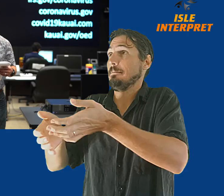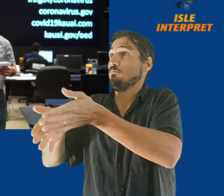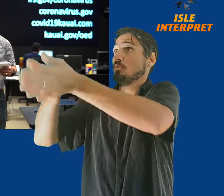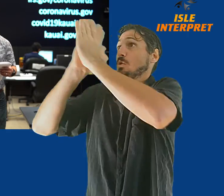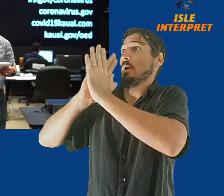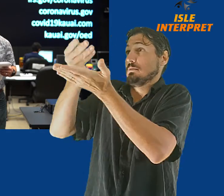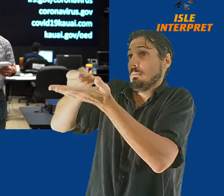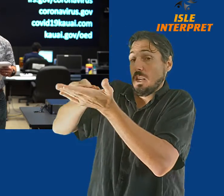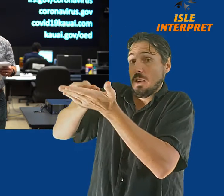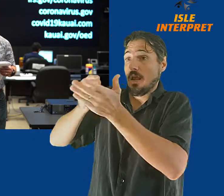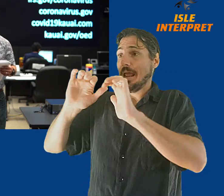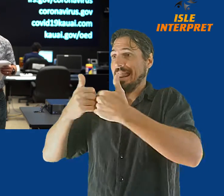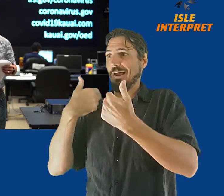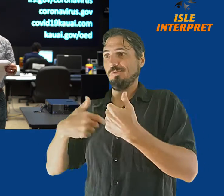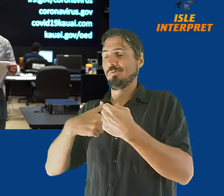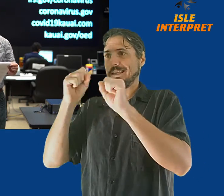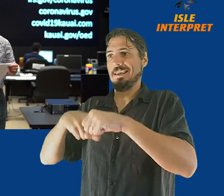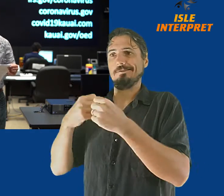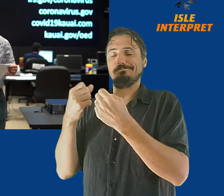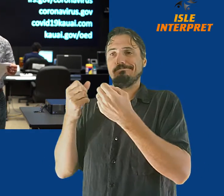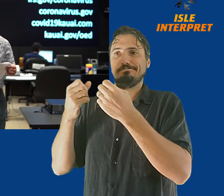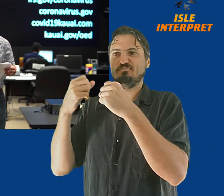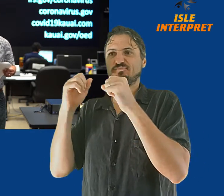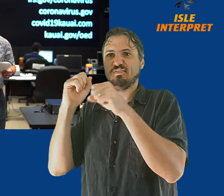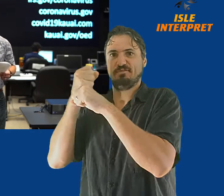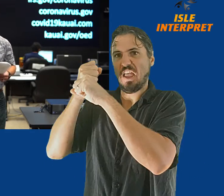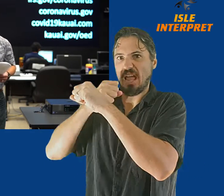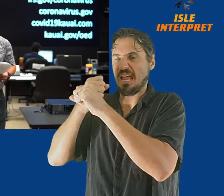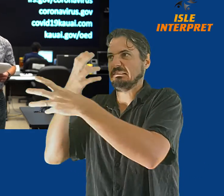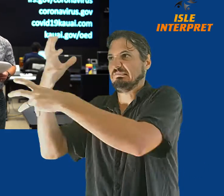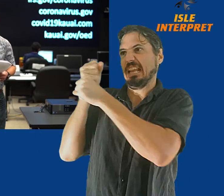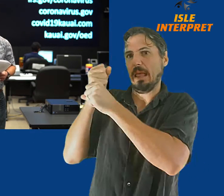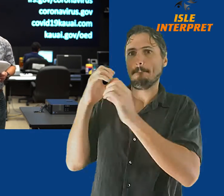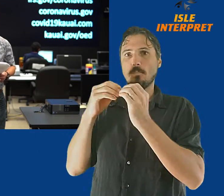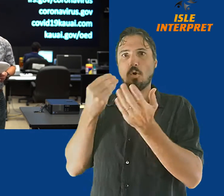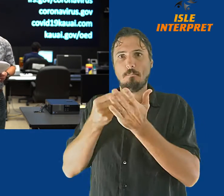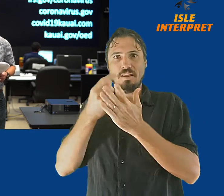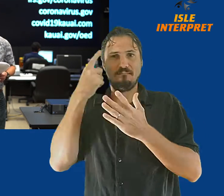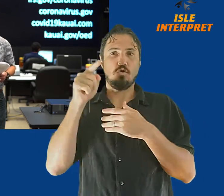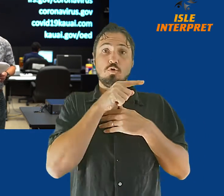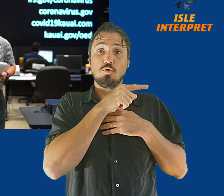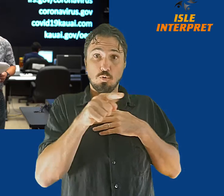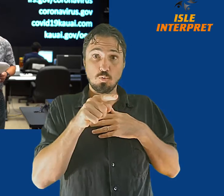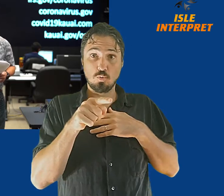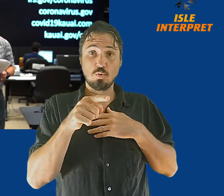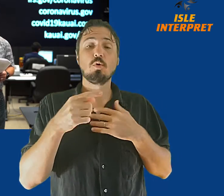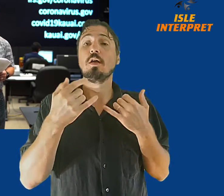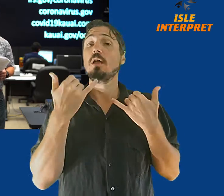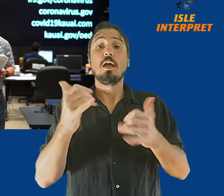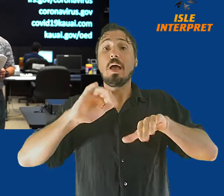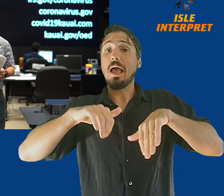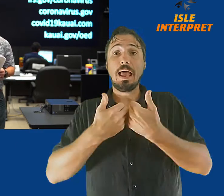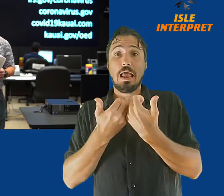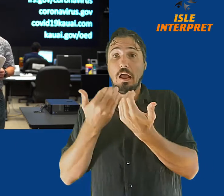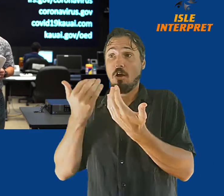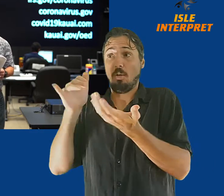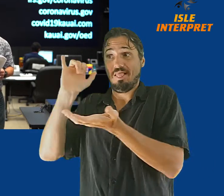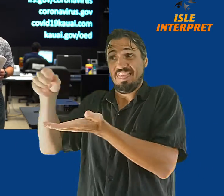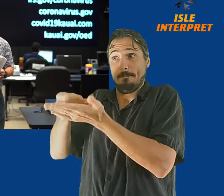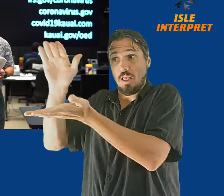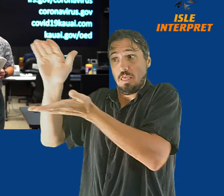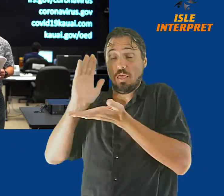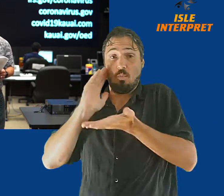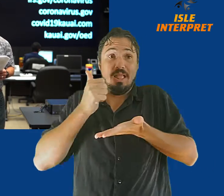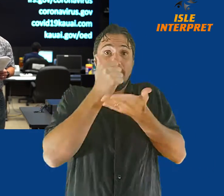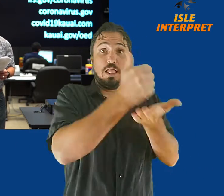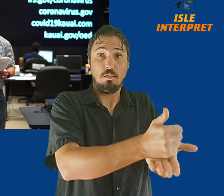are some details we can share that impacts both households and small businesses. The most immediate item of support for